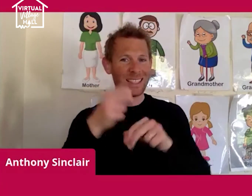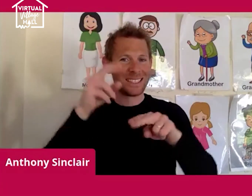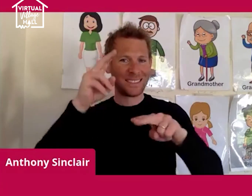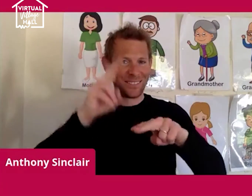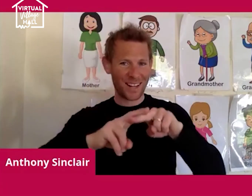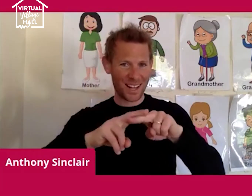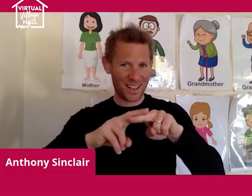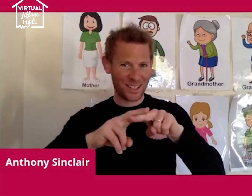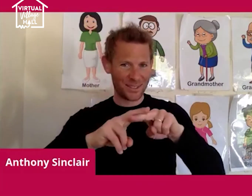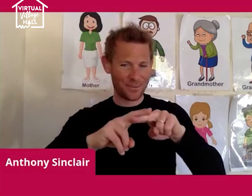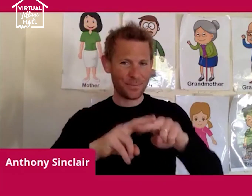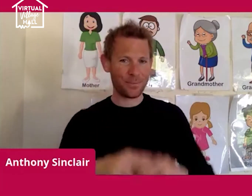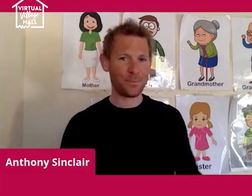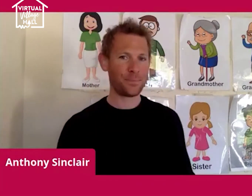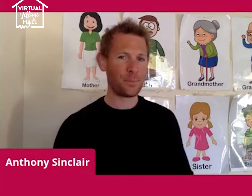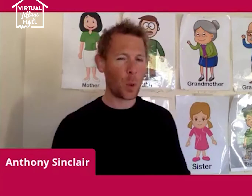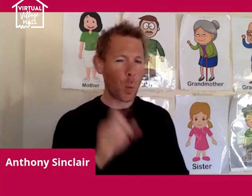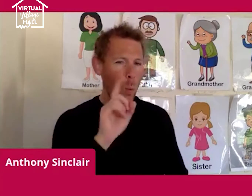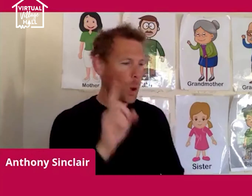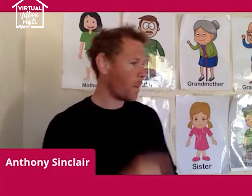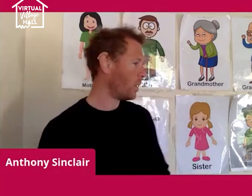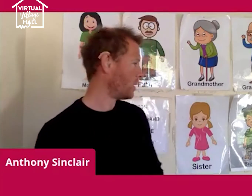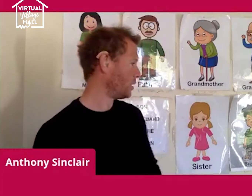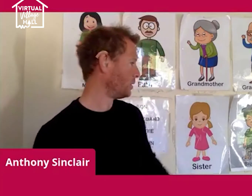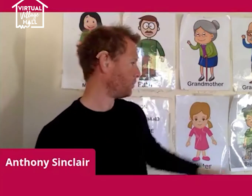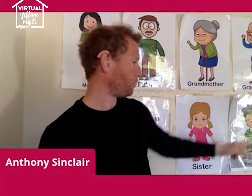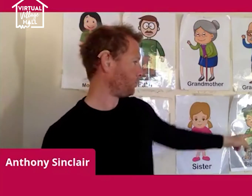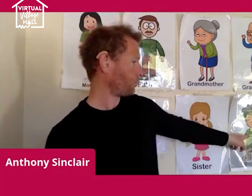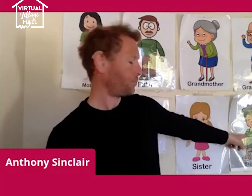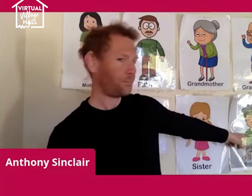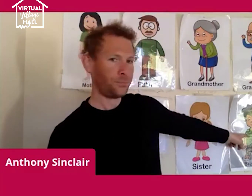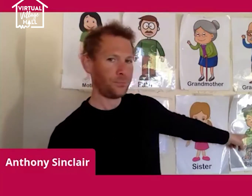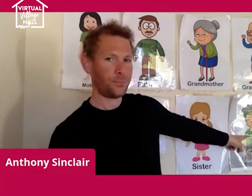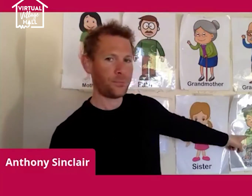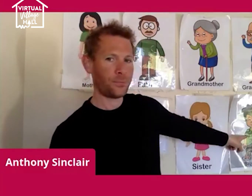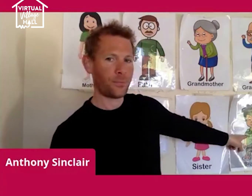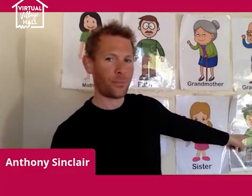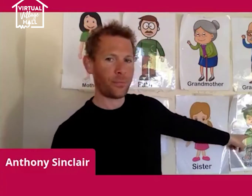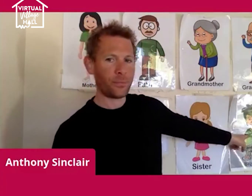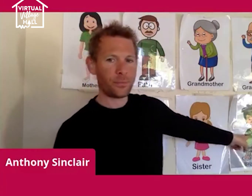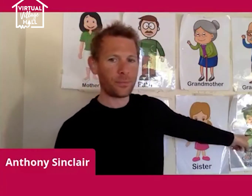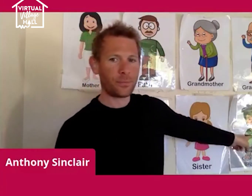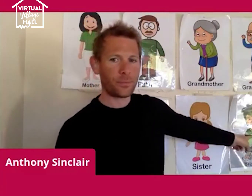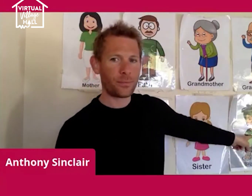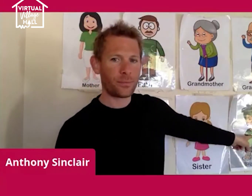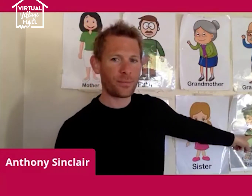Okay. Grandfather. GF. What about brother?